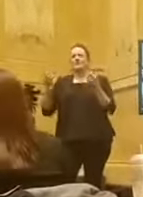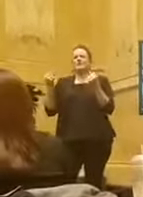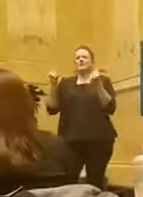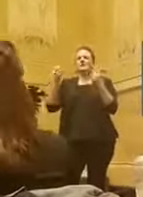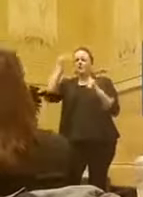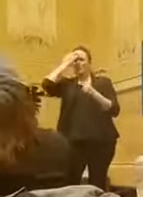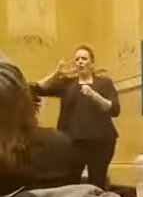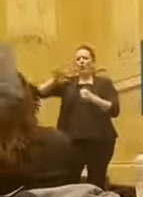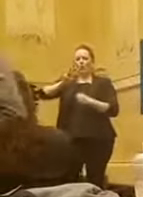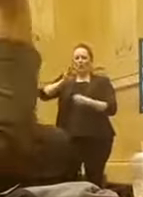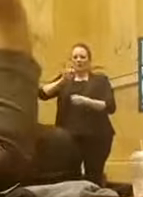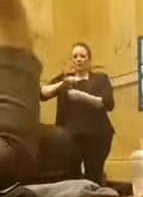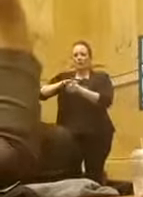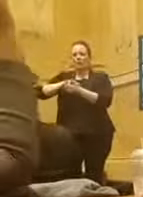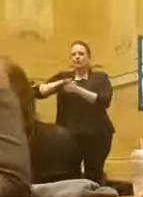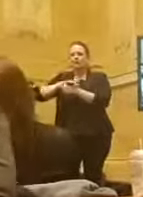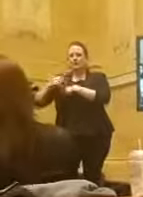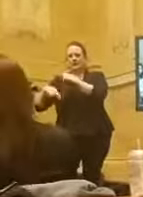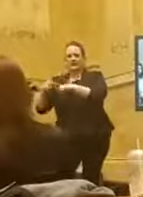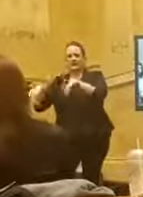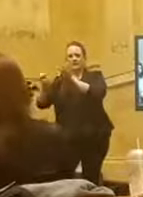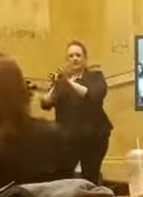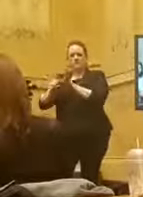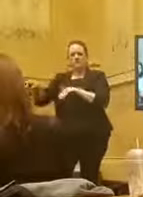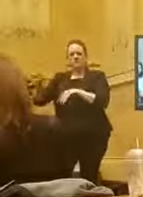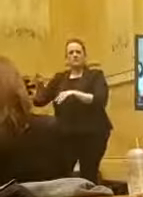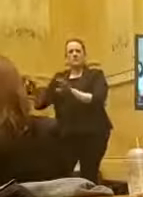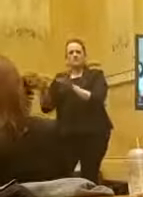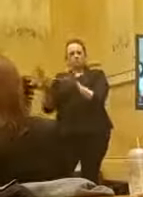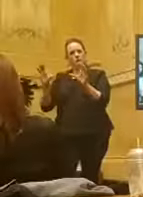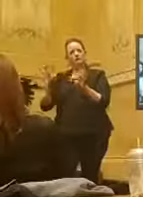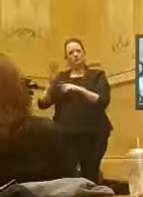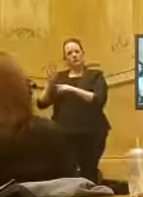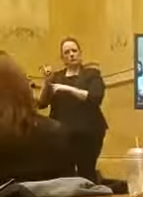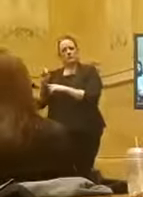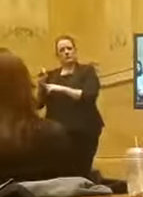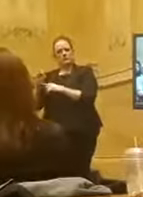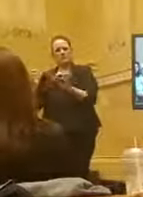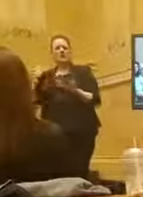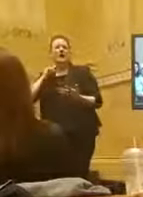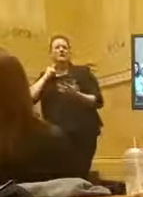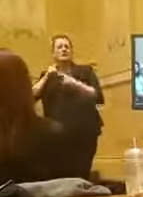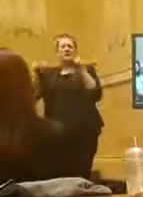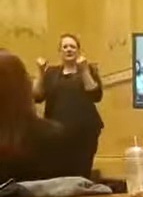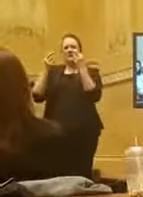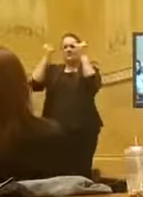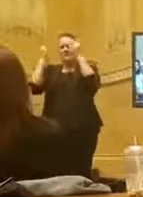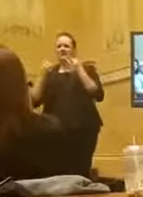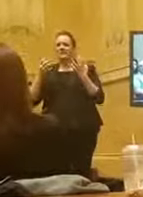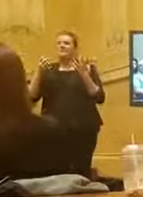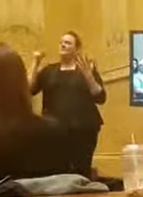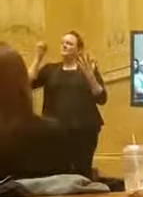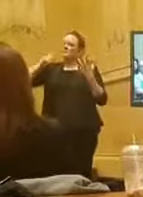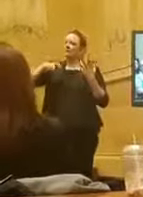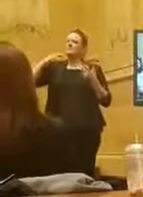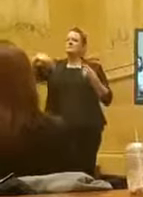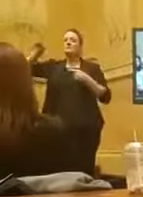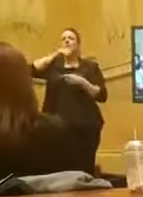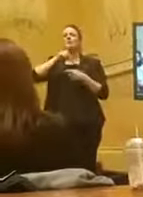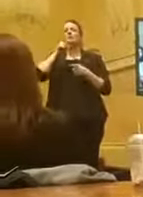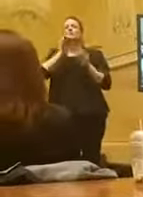to maintain our licensure, we need to recruit more interpreters, we need to make sure that our profession is honored